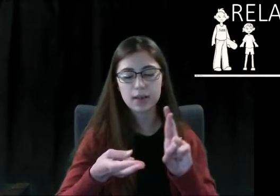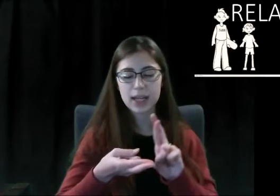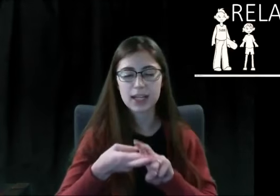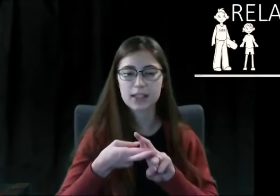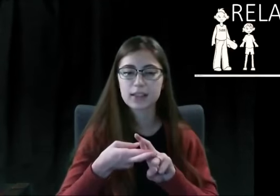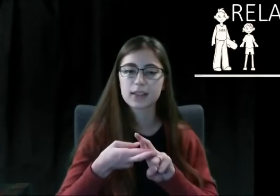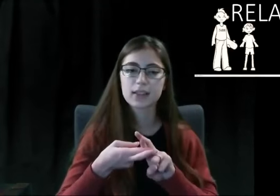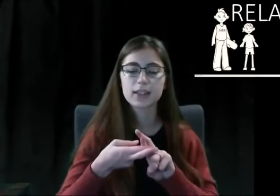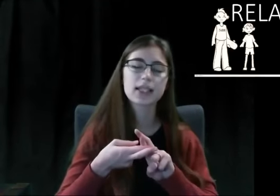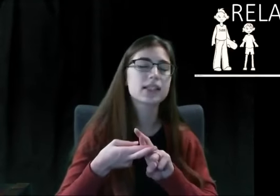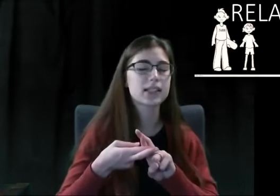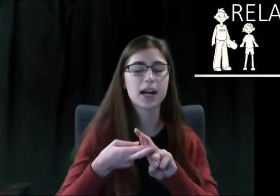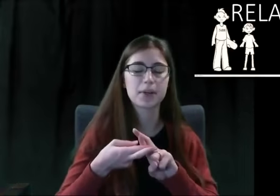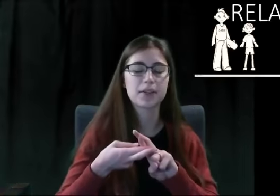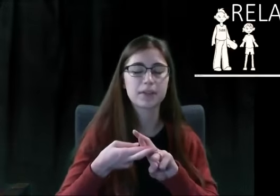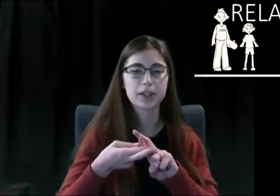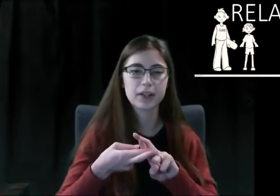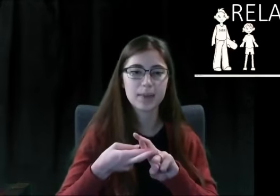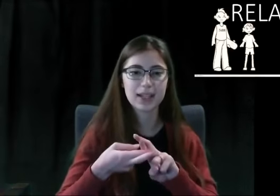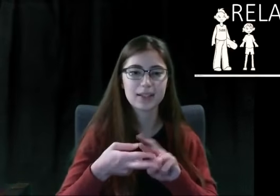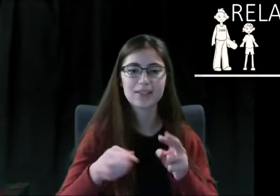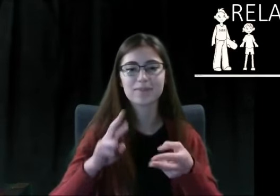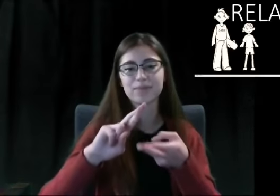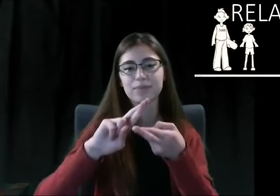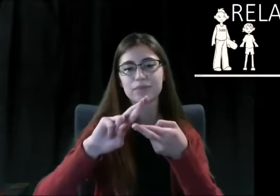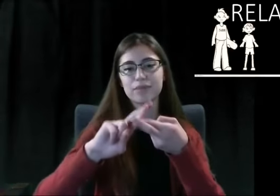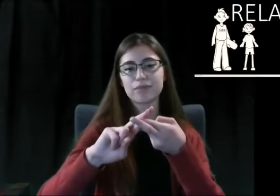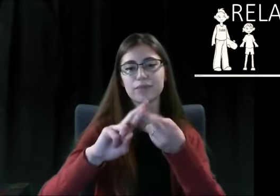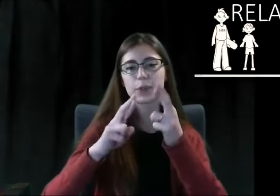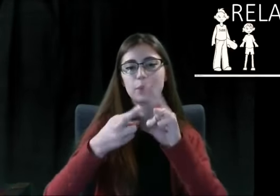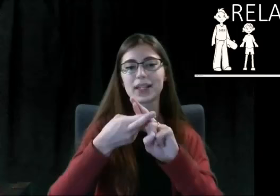hand, lands on top of your dominant hand. Relative.